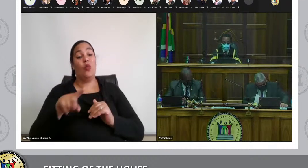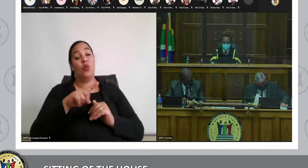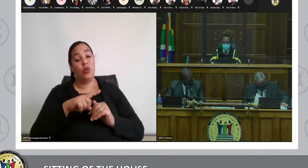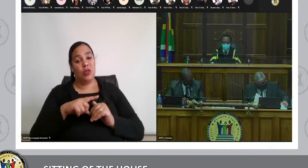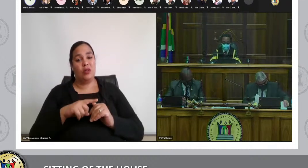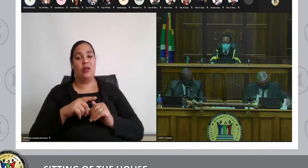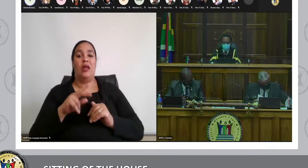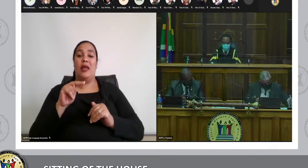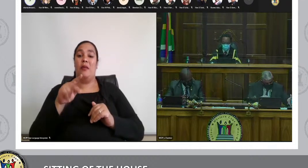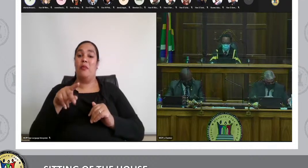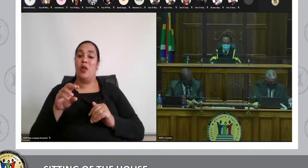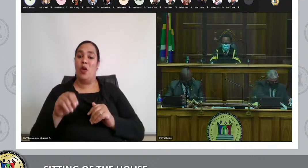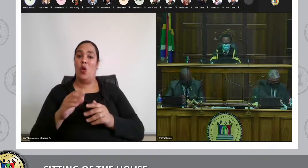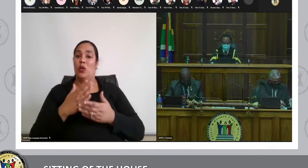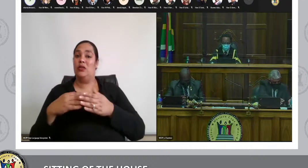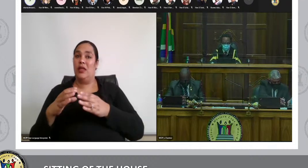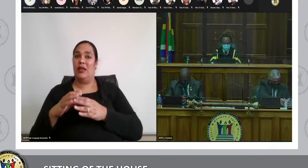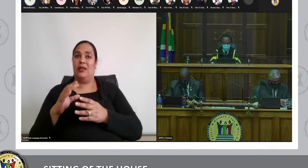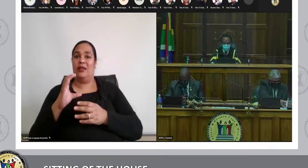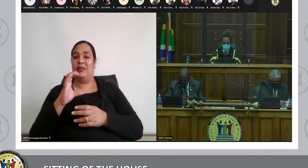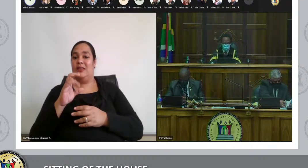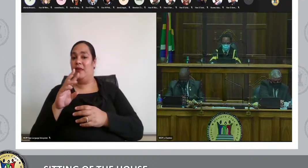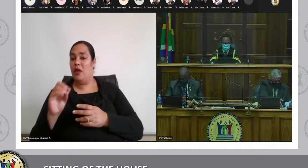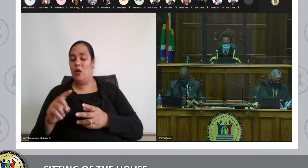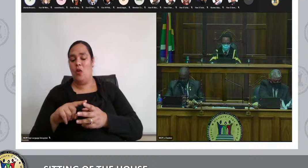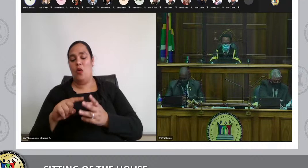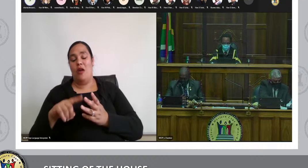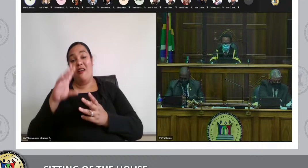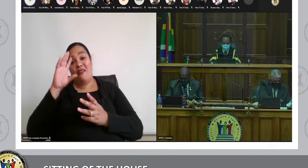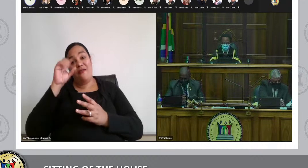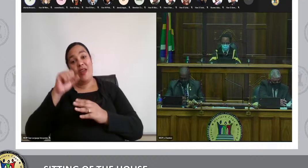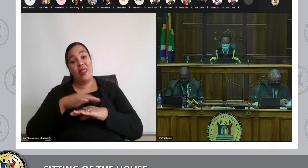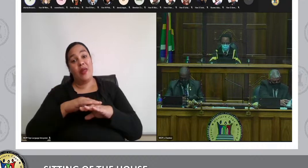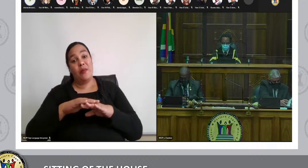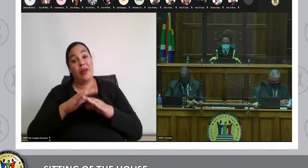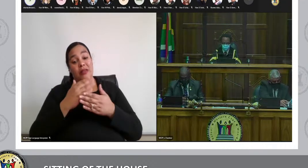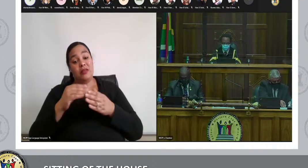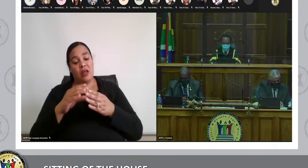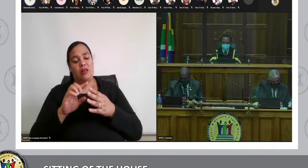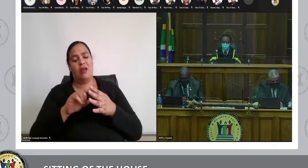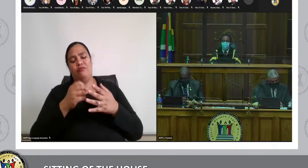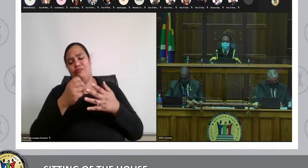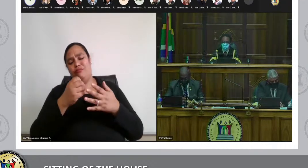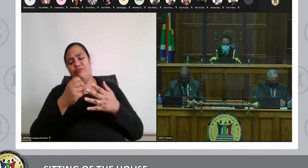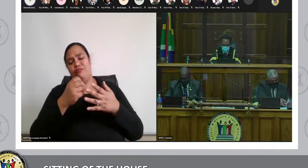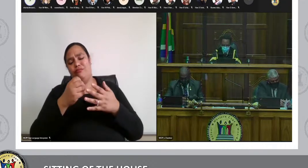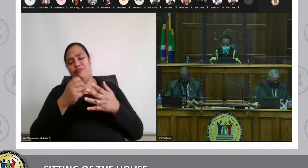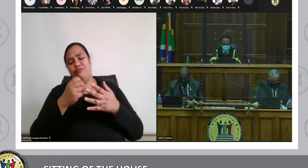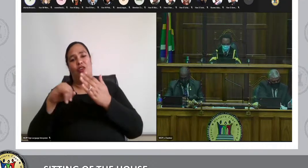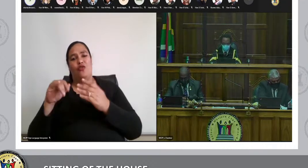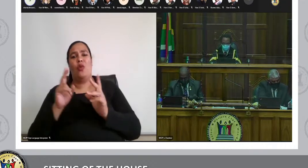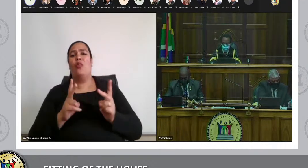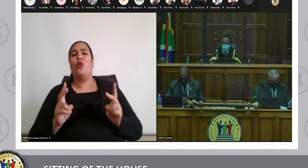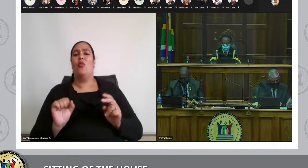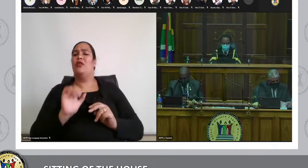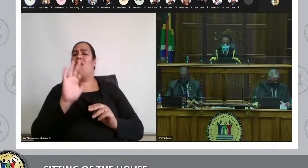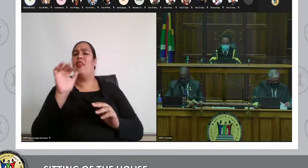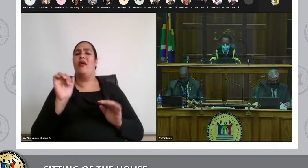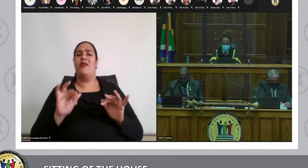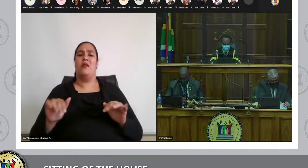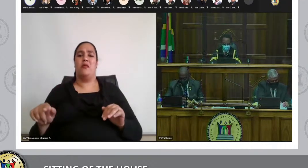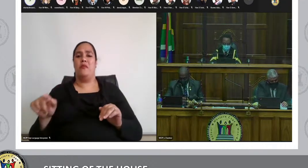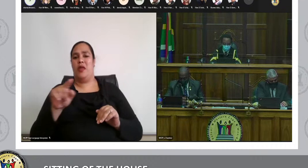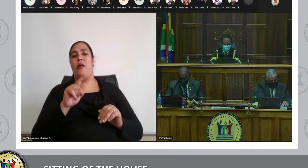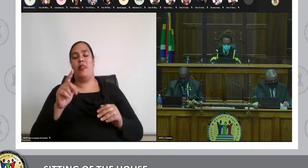the NPO sector, CBO, faith-based sector, and many individuals, ordinary South Africans,